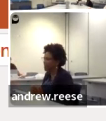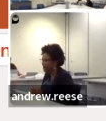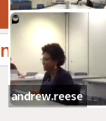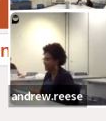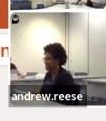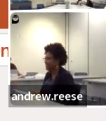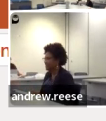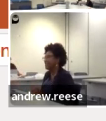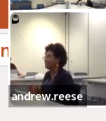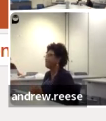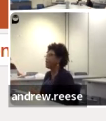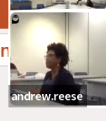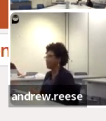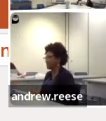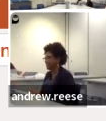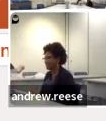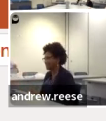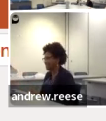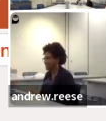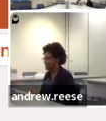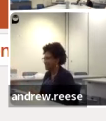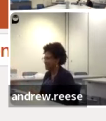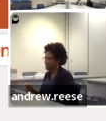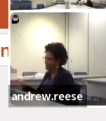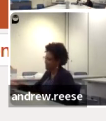a part in the VR process.